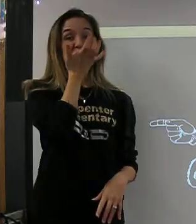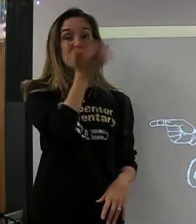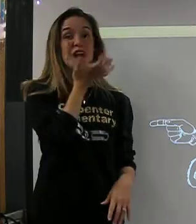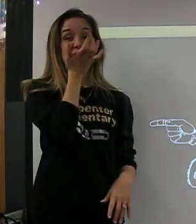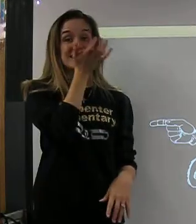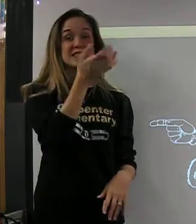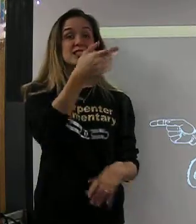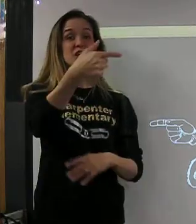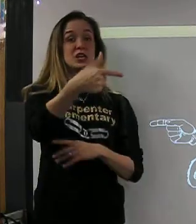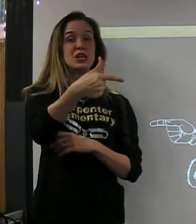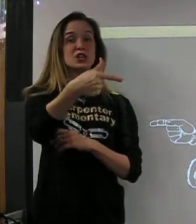Graph.